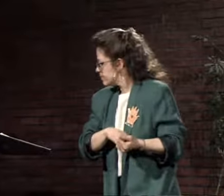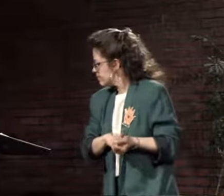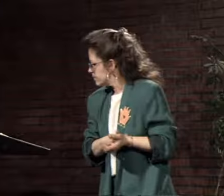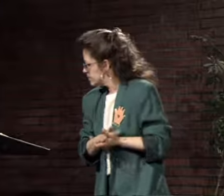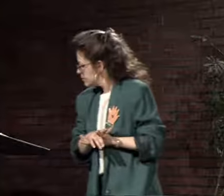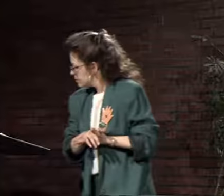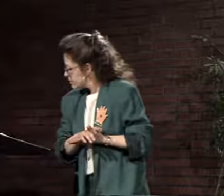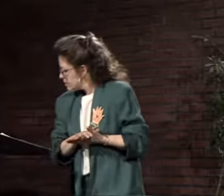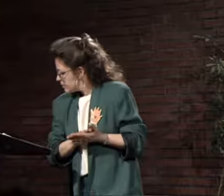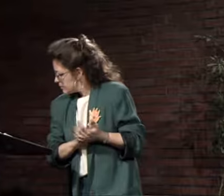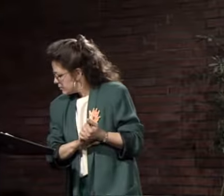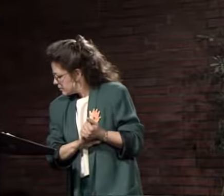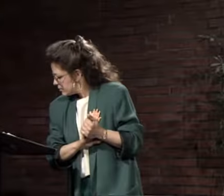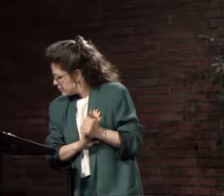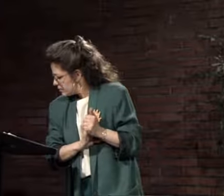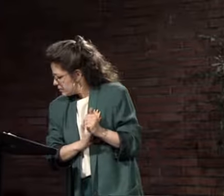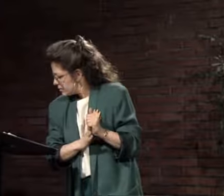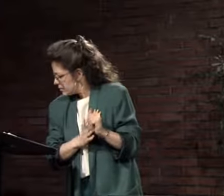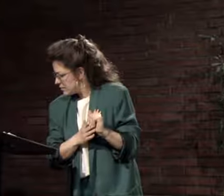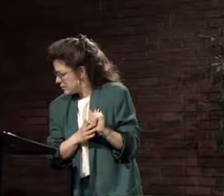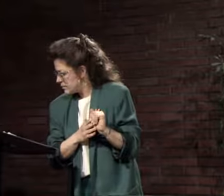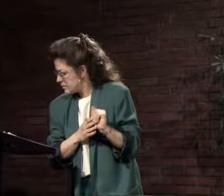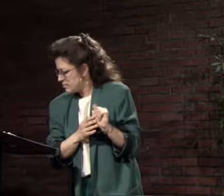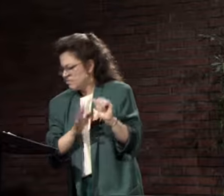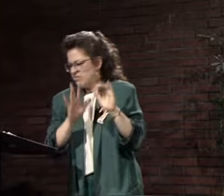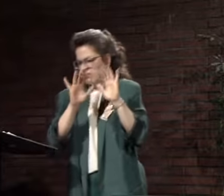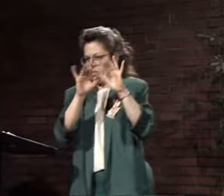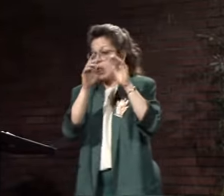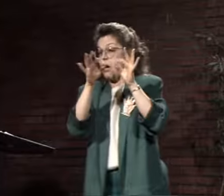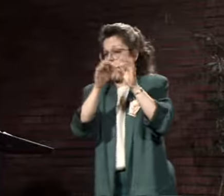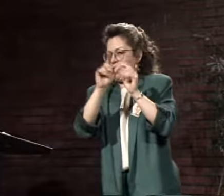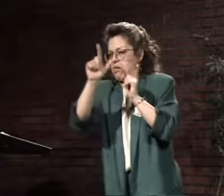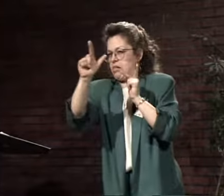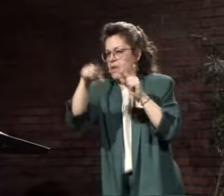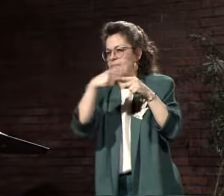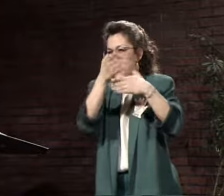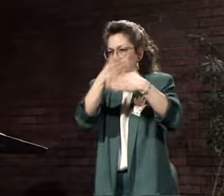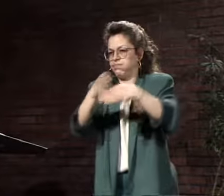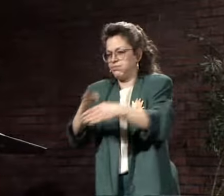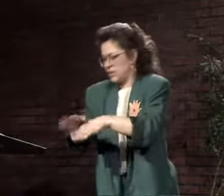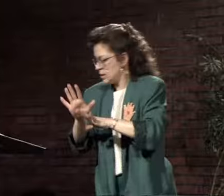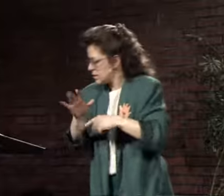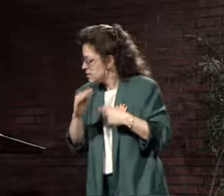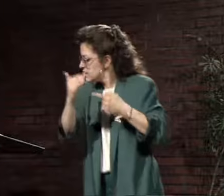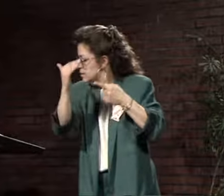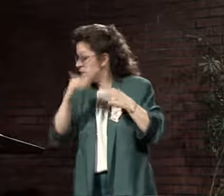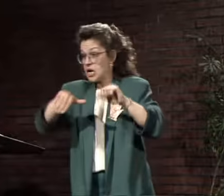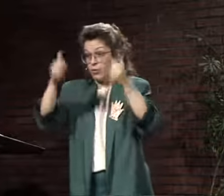Okay, 40,000 are deaf. And later,